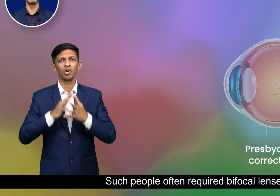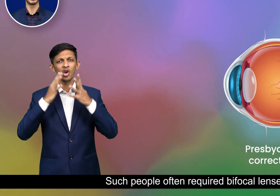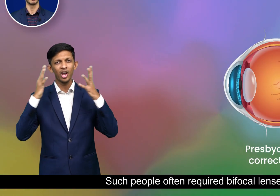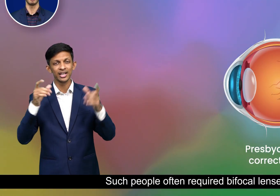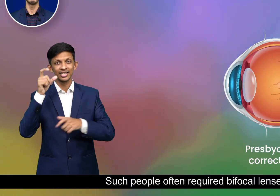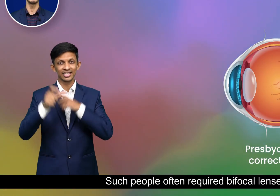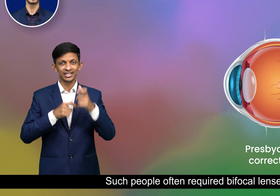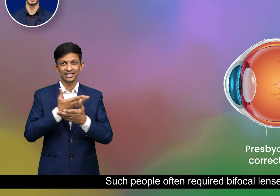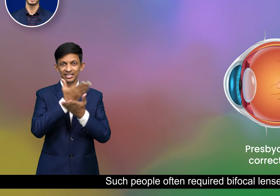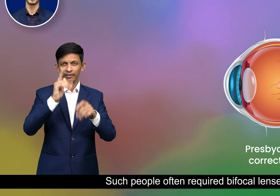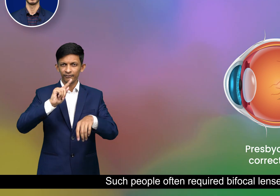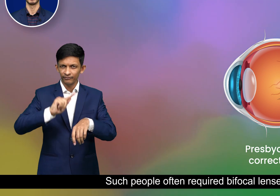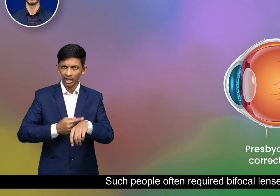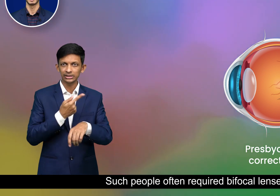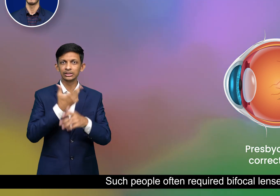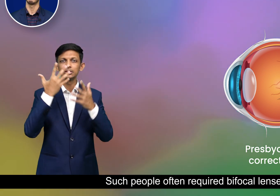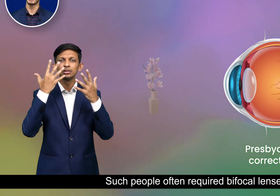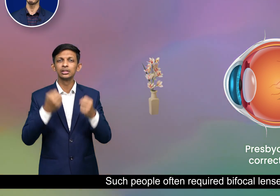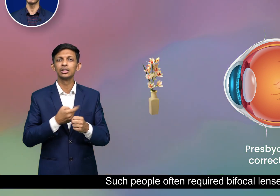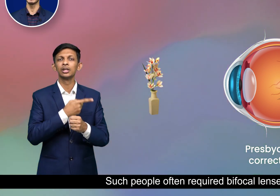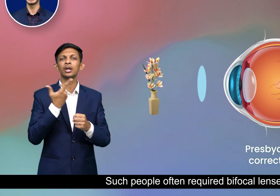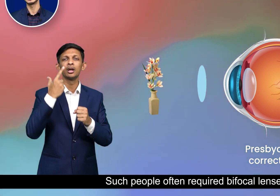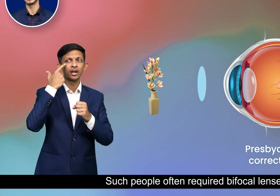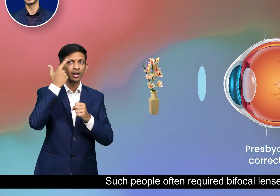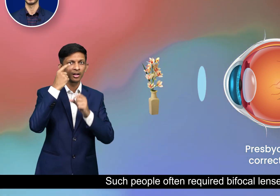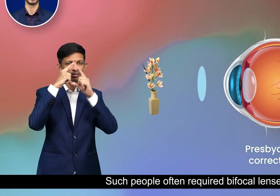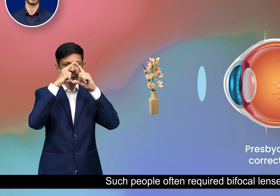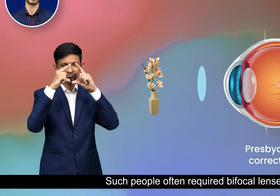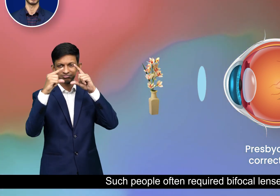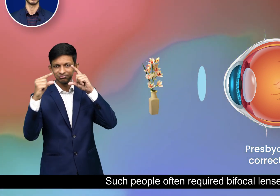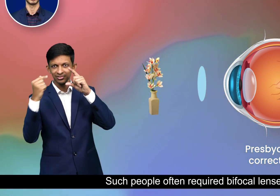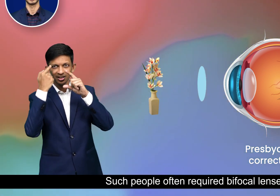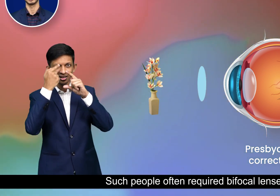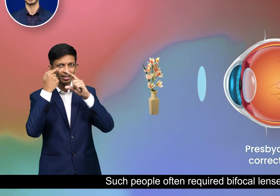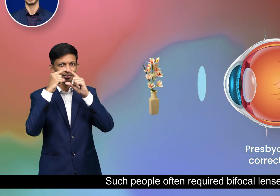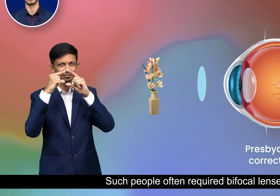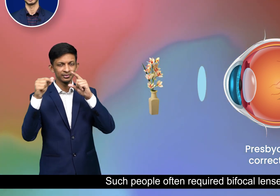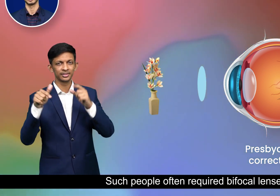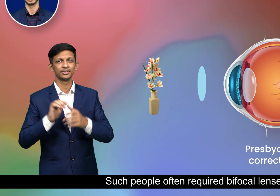Such people often require bifocal lenses.